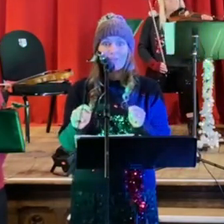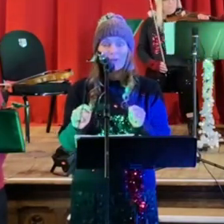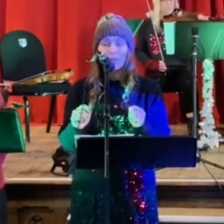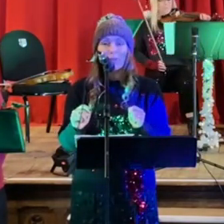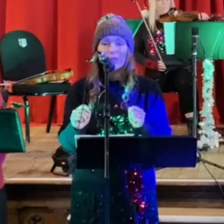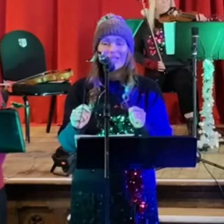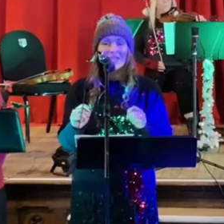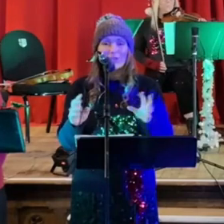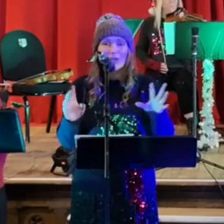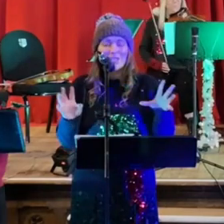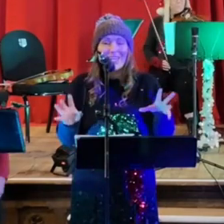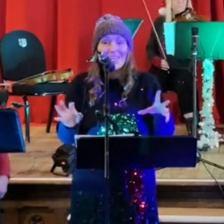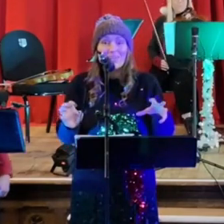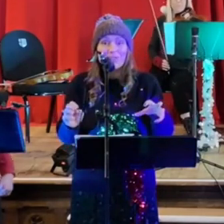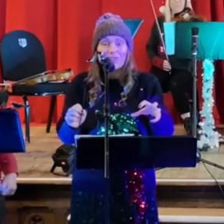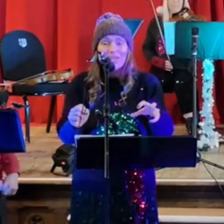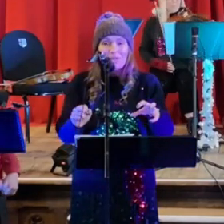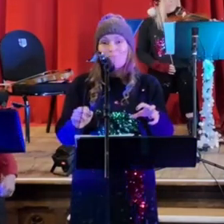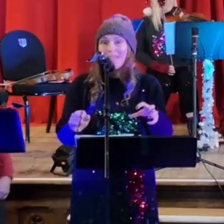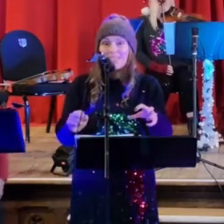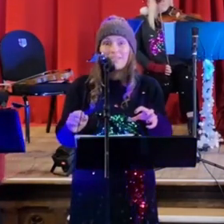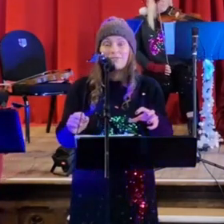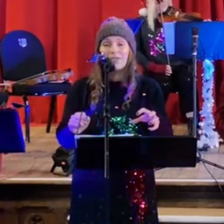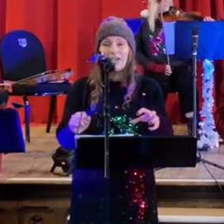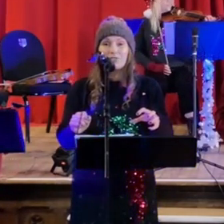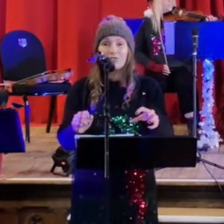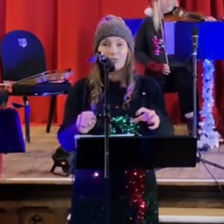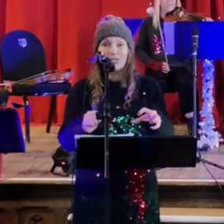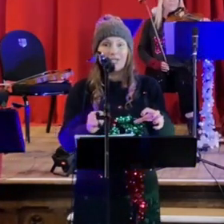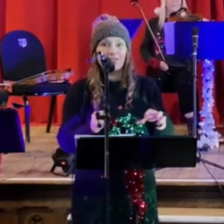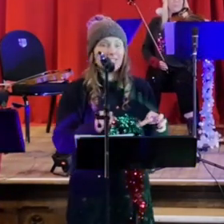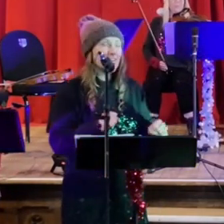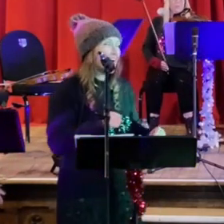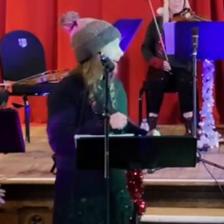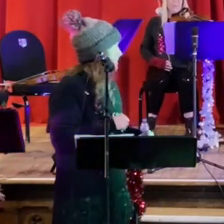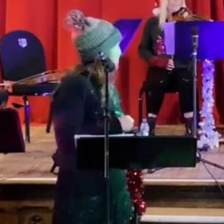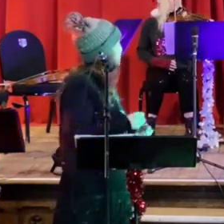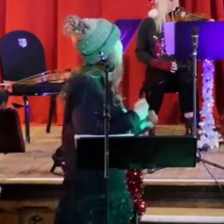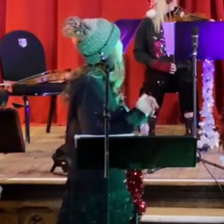Come A-Wassailing so you can hear those medieval instruments. Are you ready, guys?